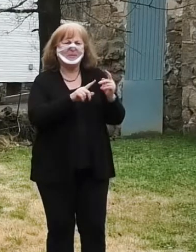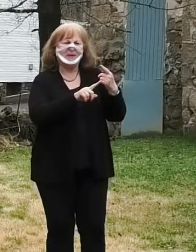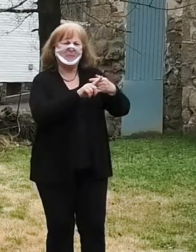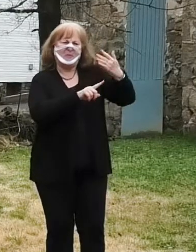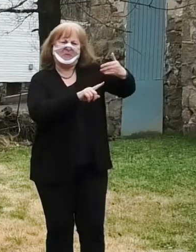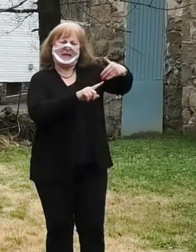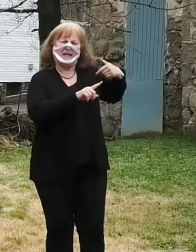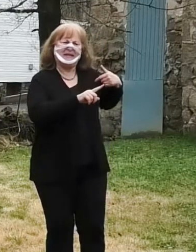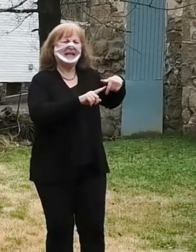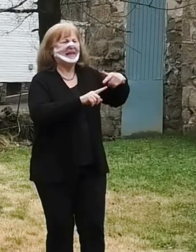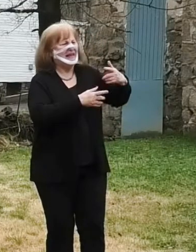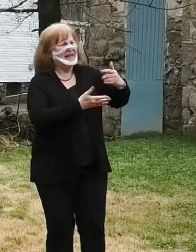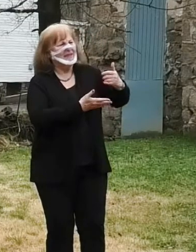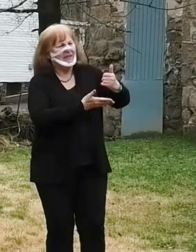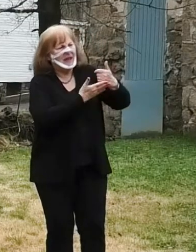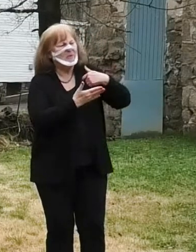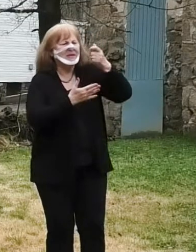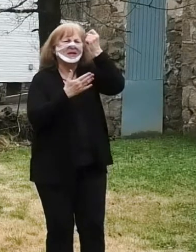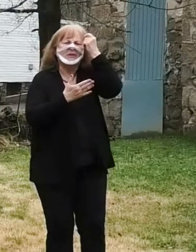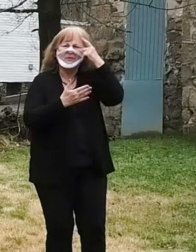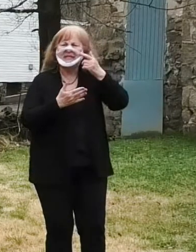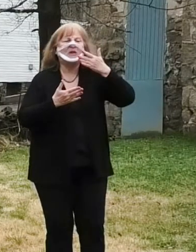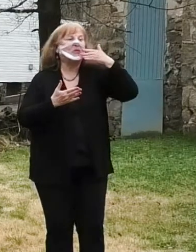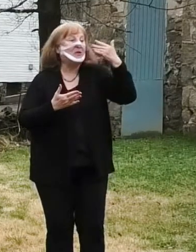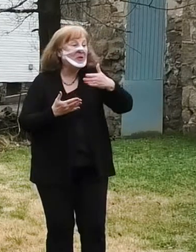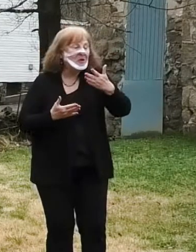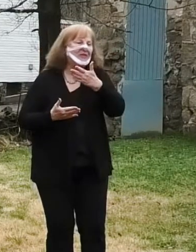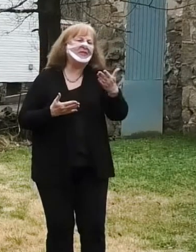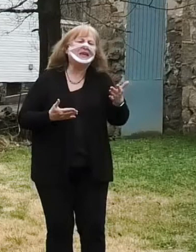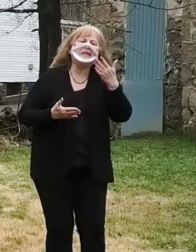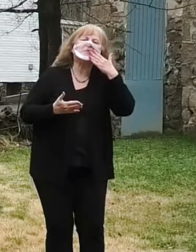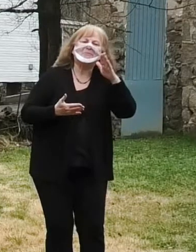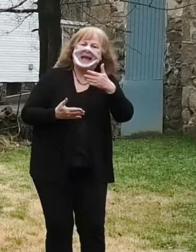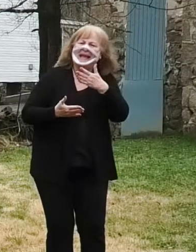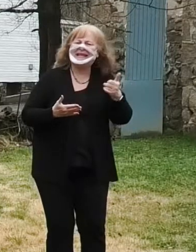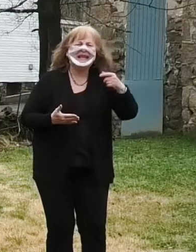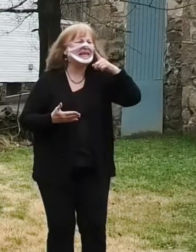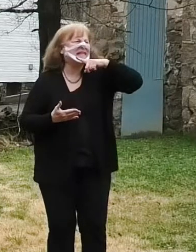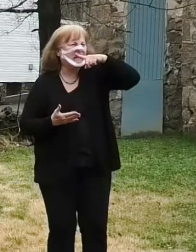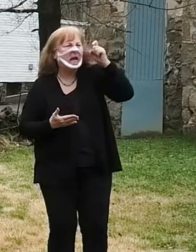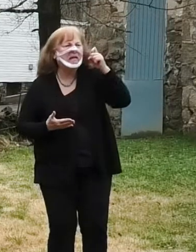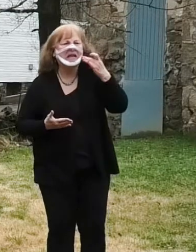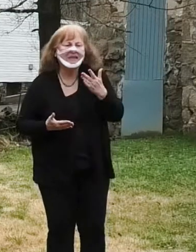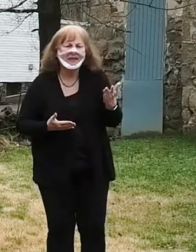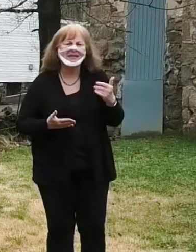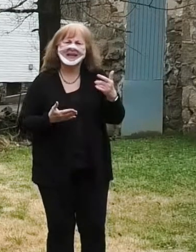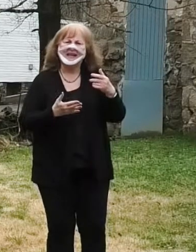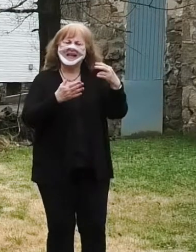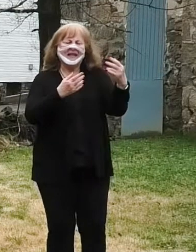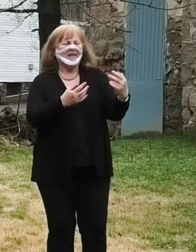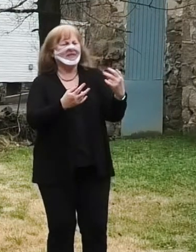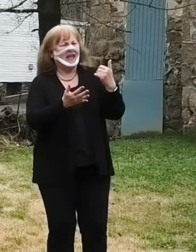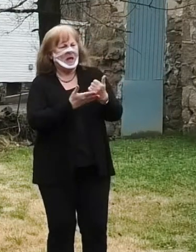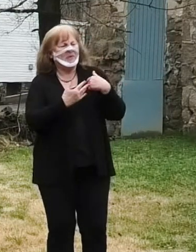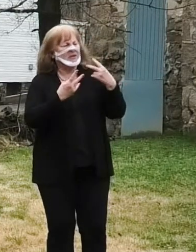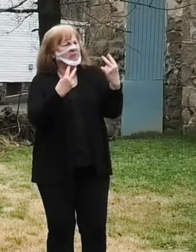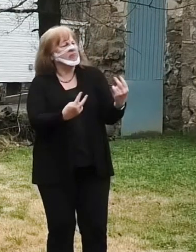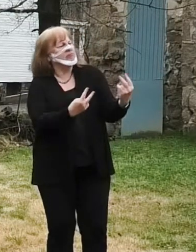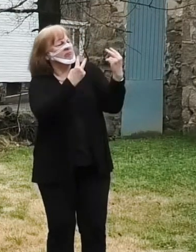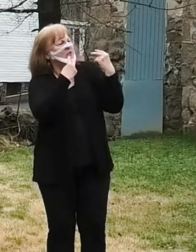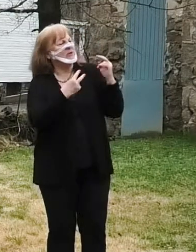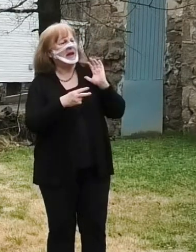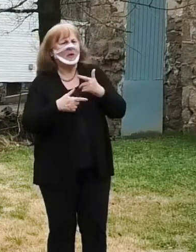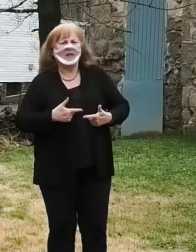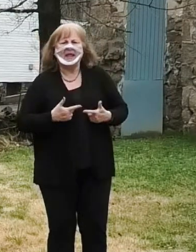came. They speak to the good, the bad, the ugly. They reflect us in our truest sense, and they often provide a place for